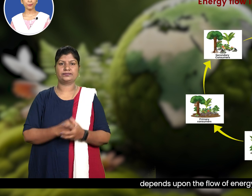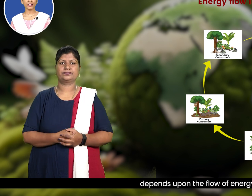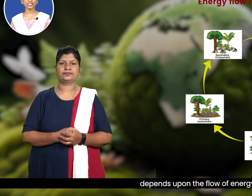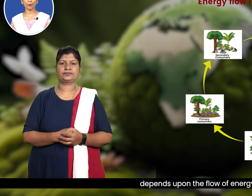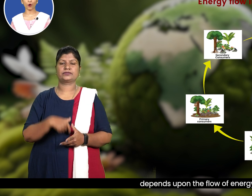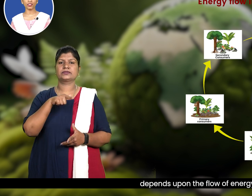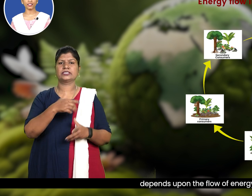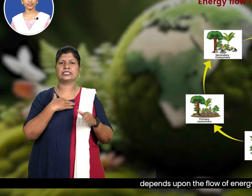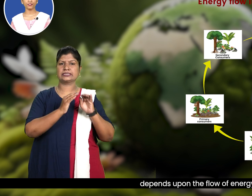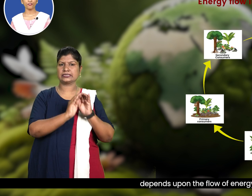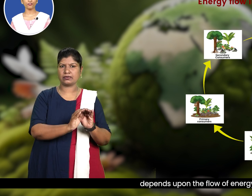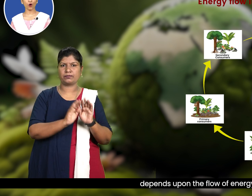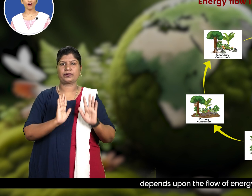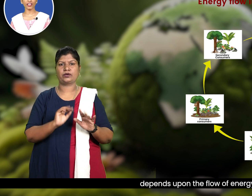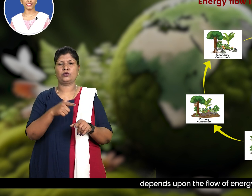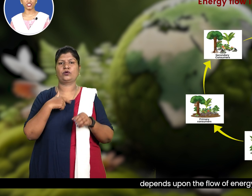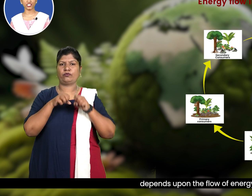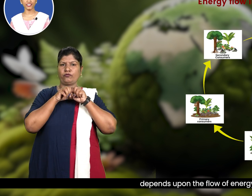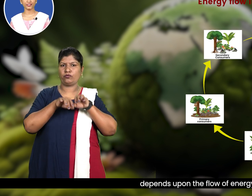depends upon the flow of energy